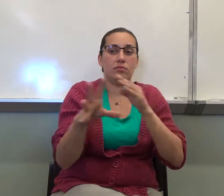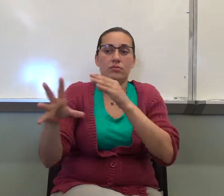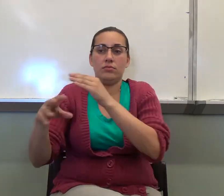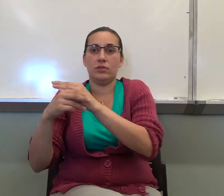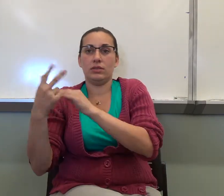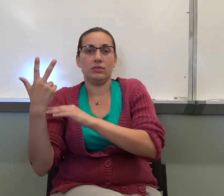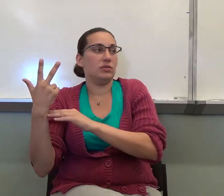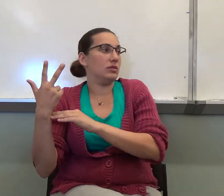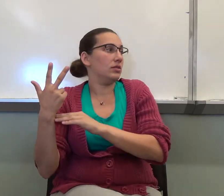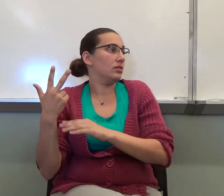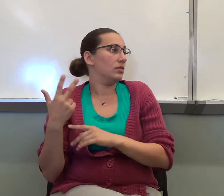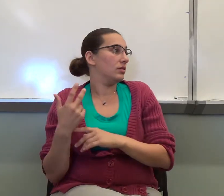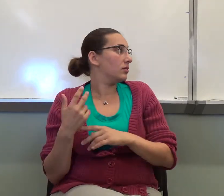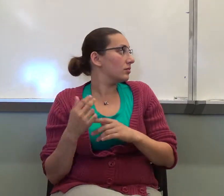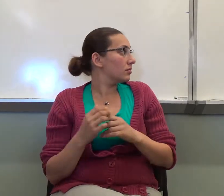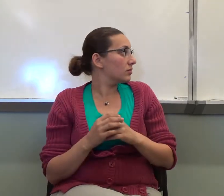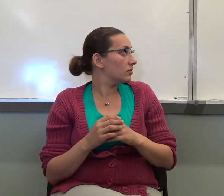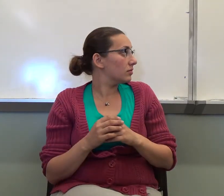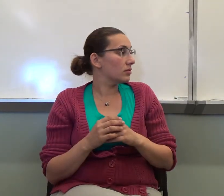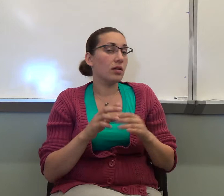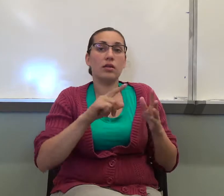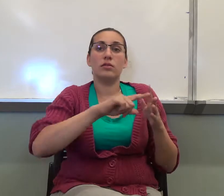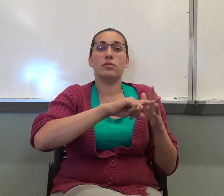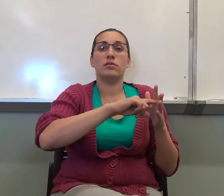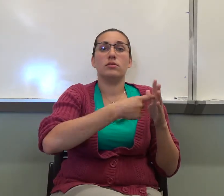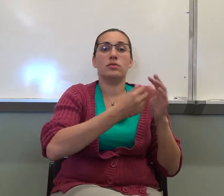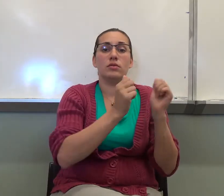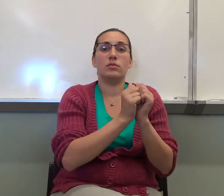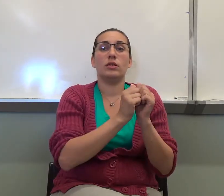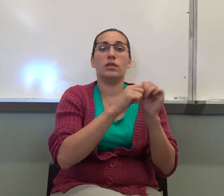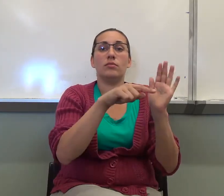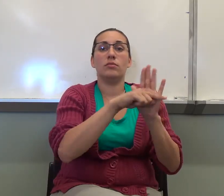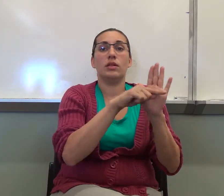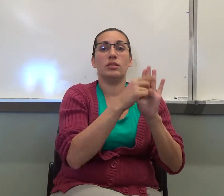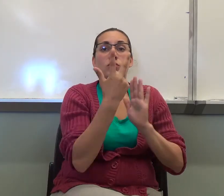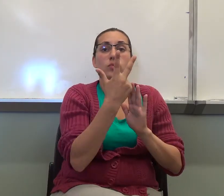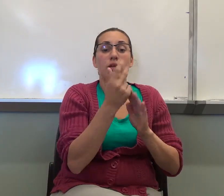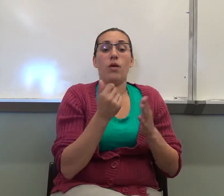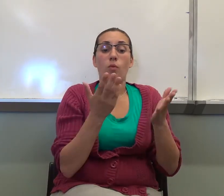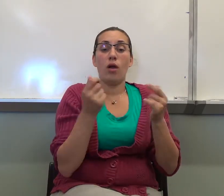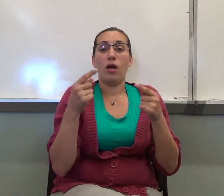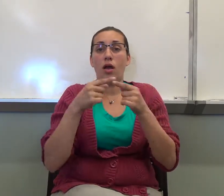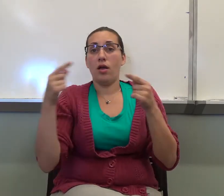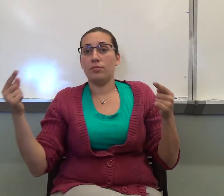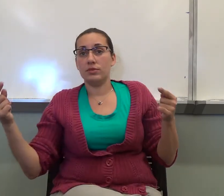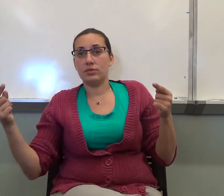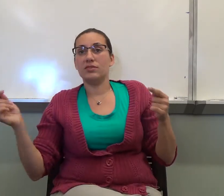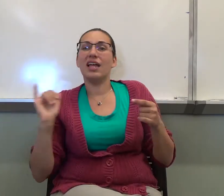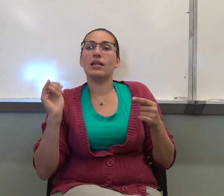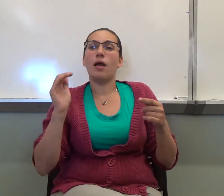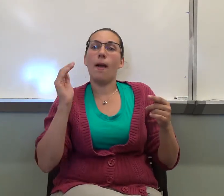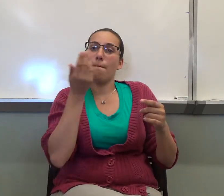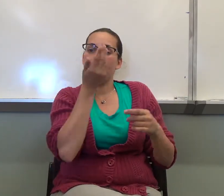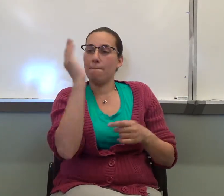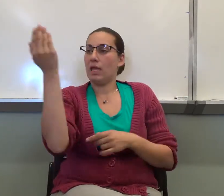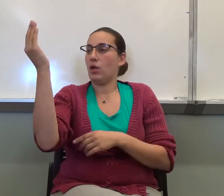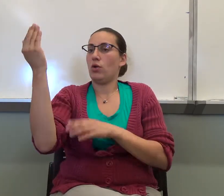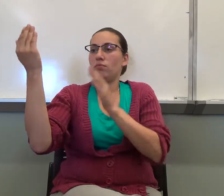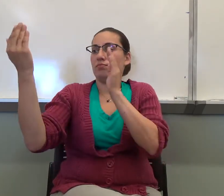three, plus three. If someone says, well, I'm going to start with minus three and I want its opposite, they're talking about the mirror reflection over here, same distance away from zero